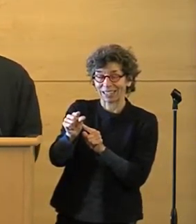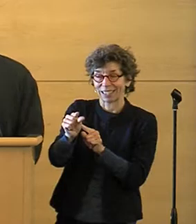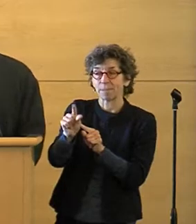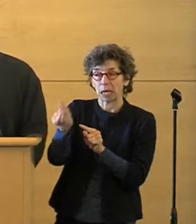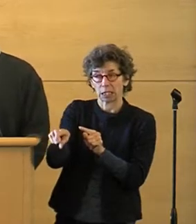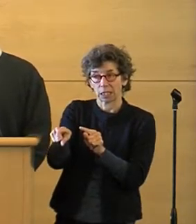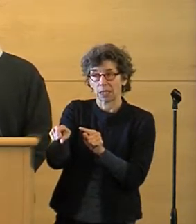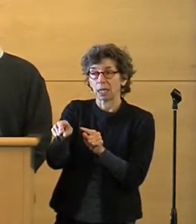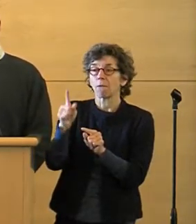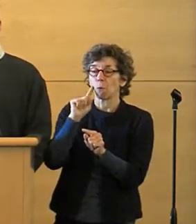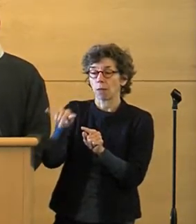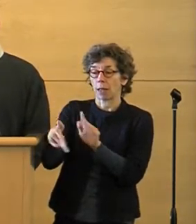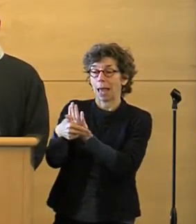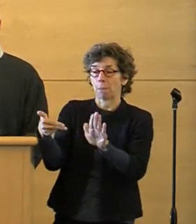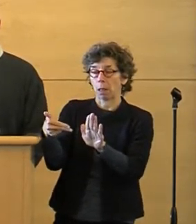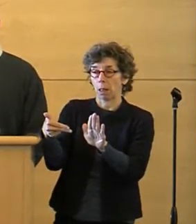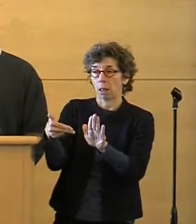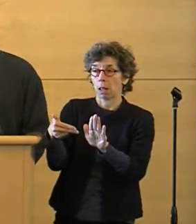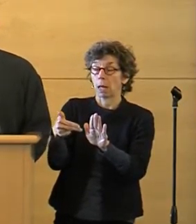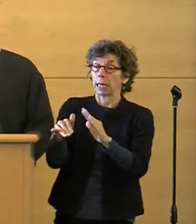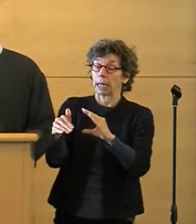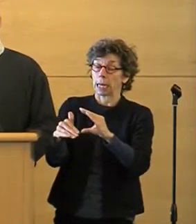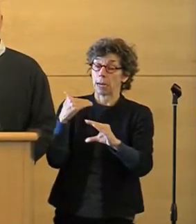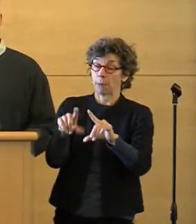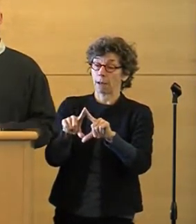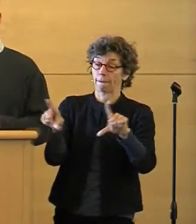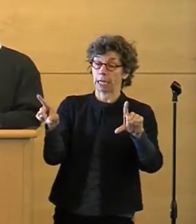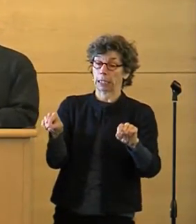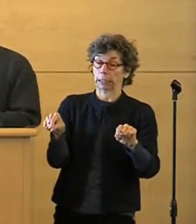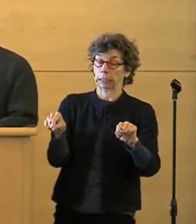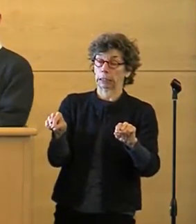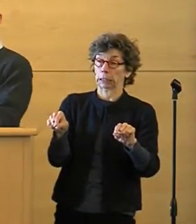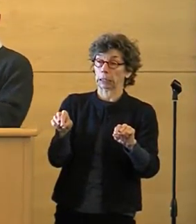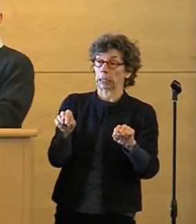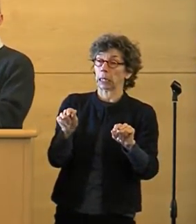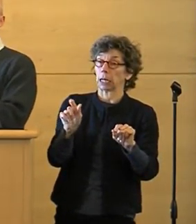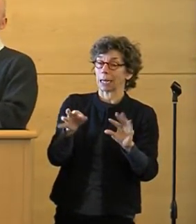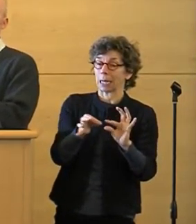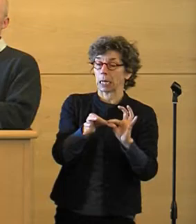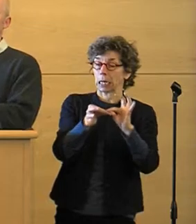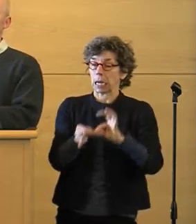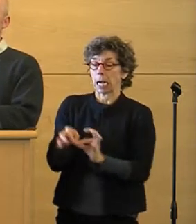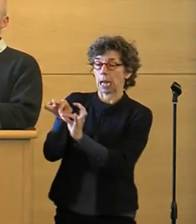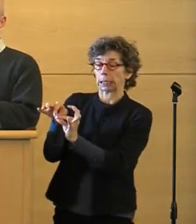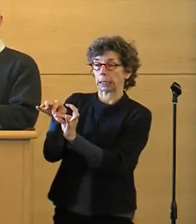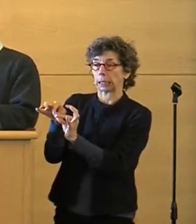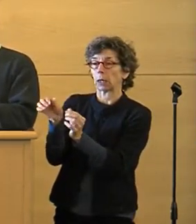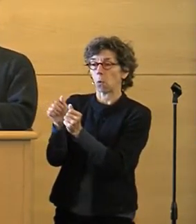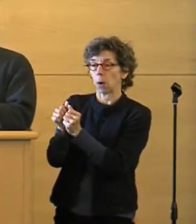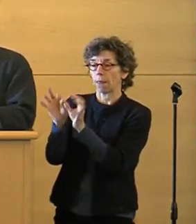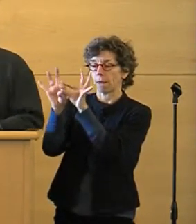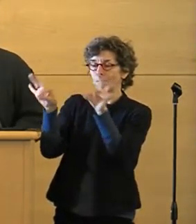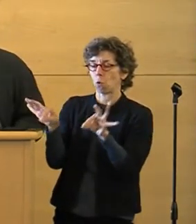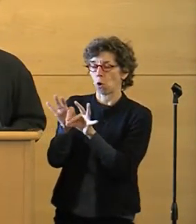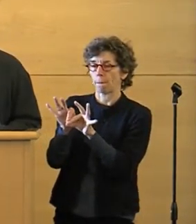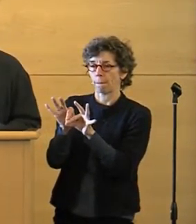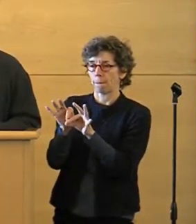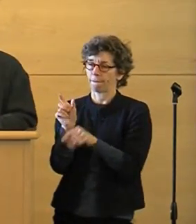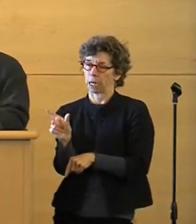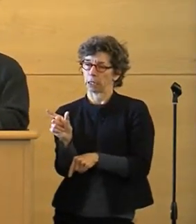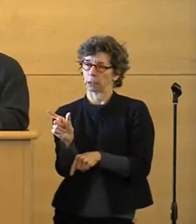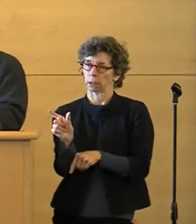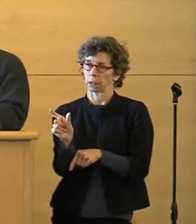form and you've got prompts, visual prompts that say, enter your first name here, enter your email here, those